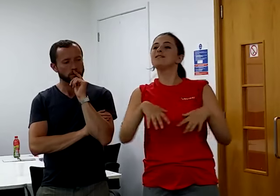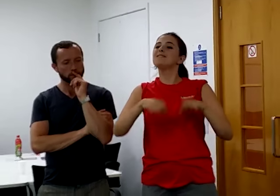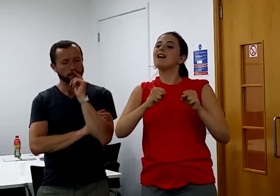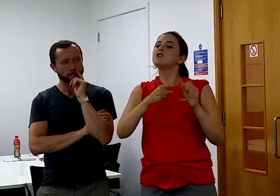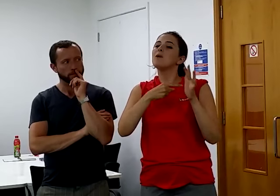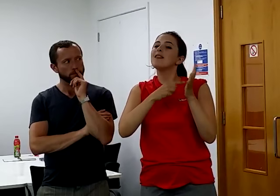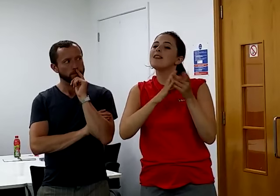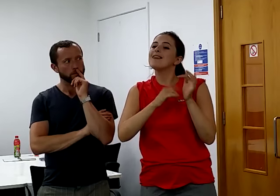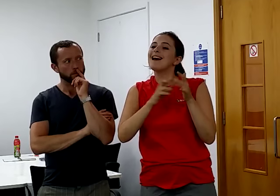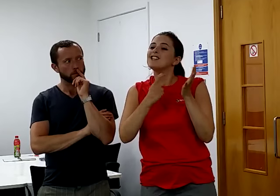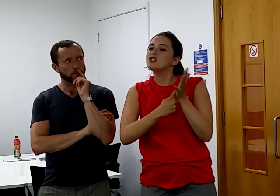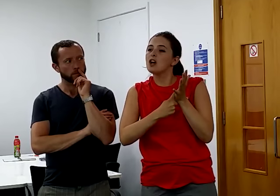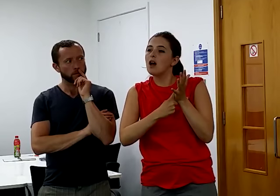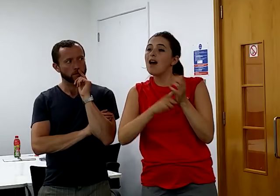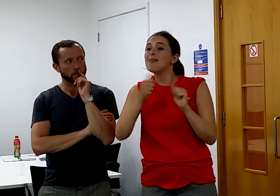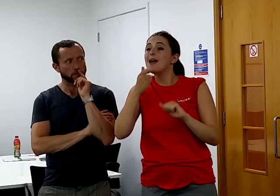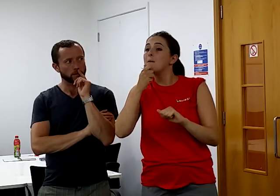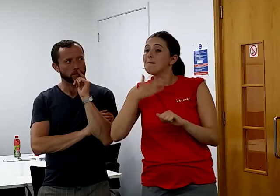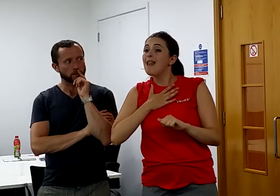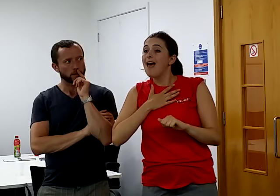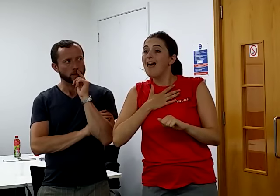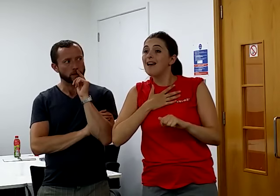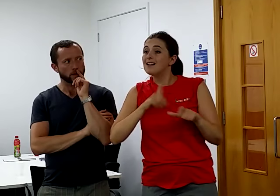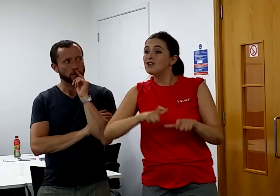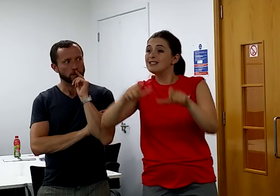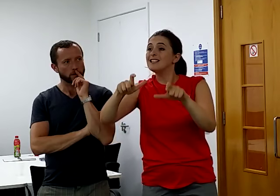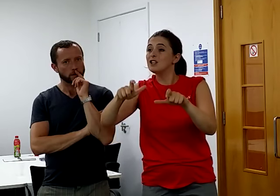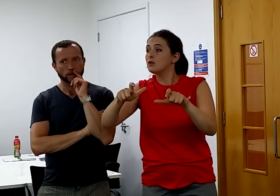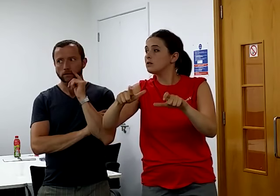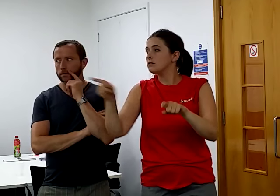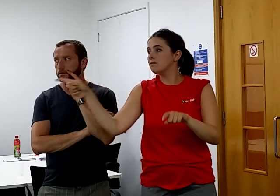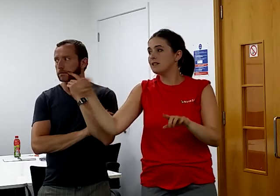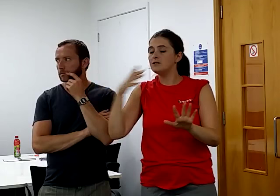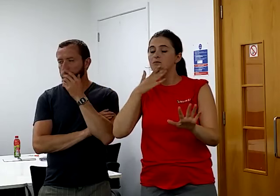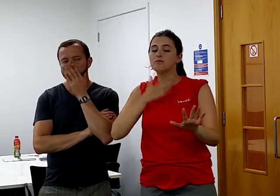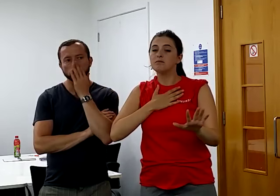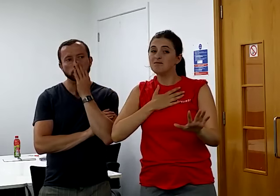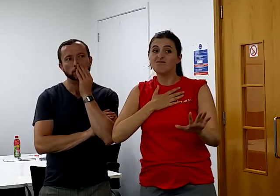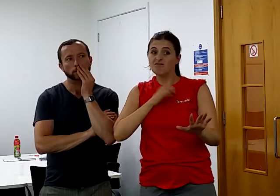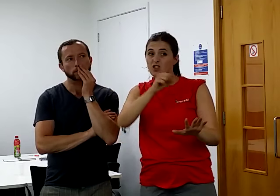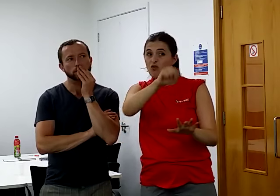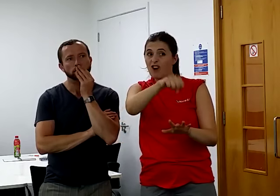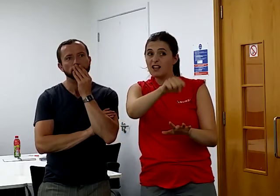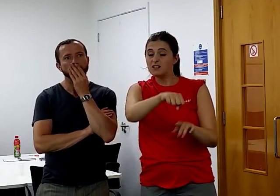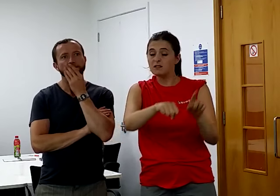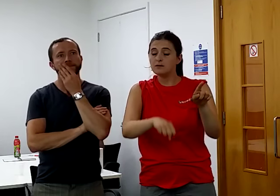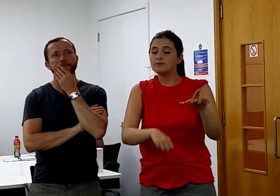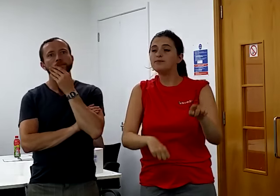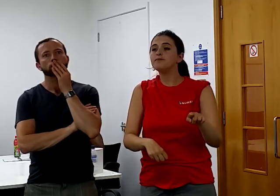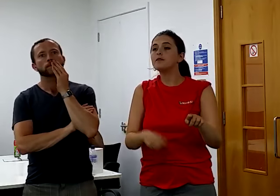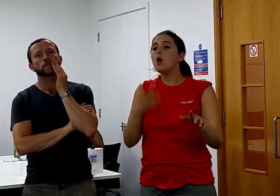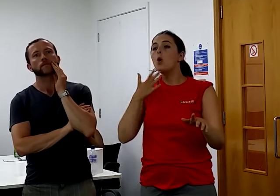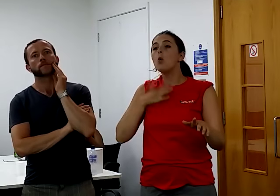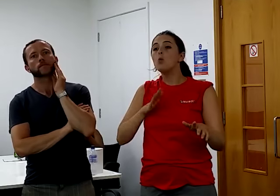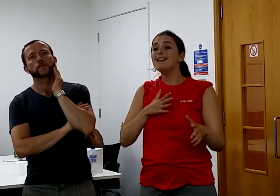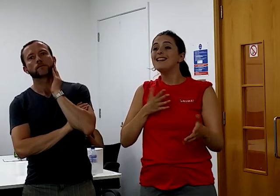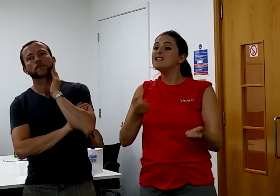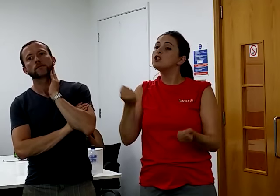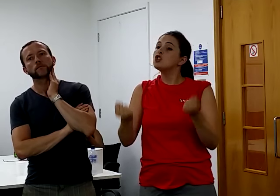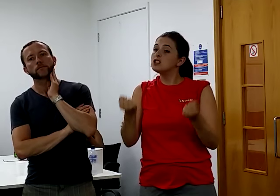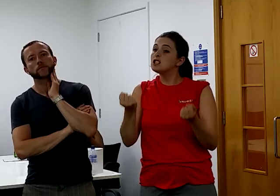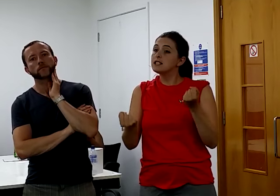Thatcher, and then, I'm sorry to say, by Blair and those that followed. Yeah, so we need justice, we